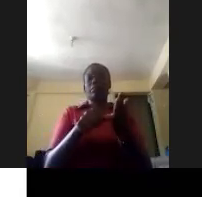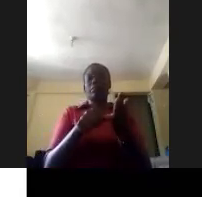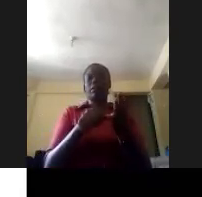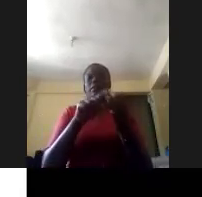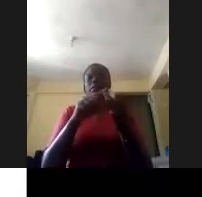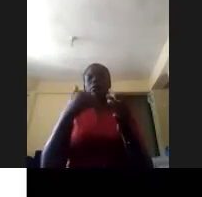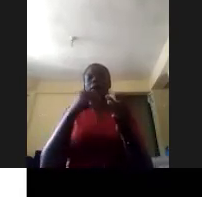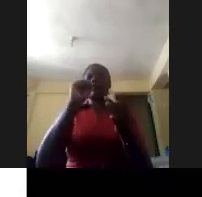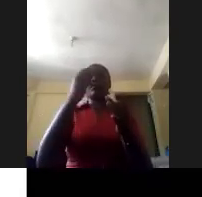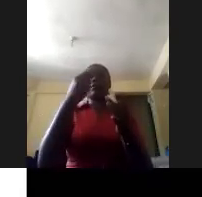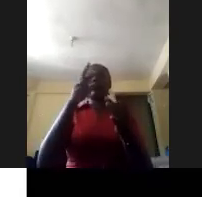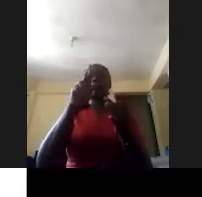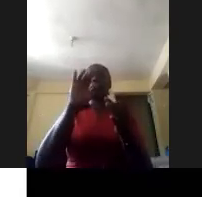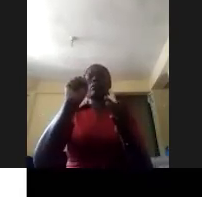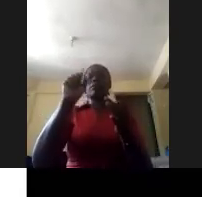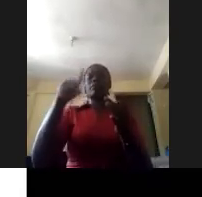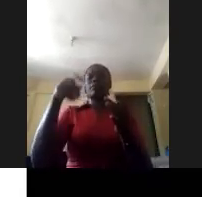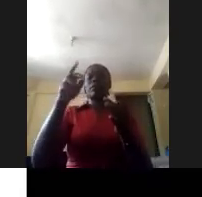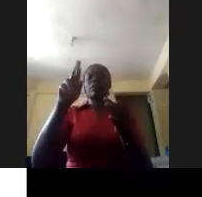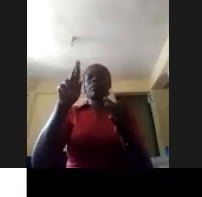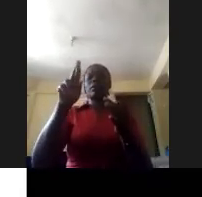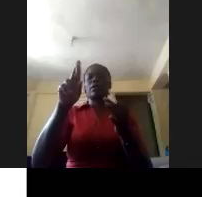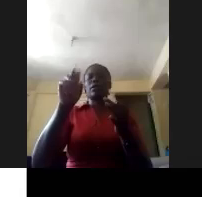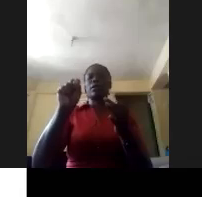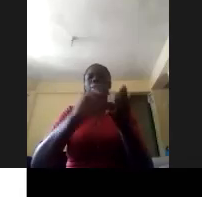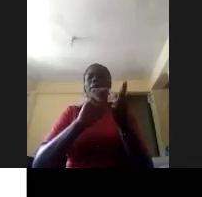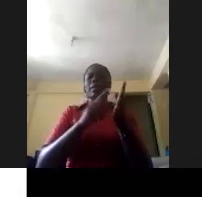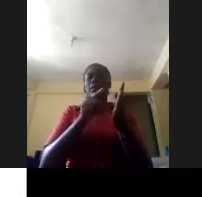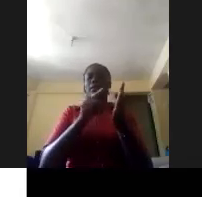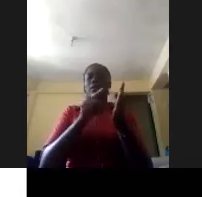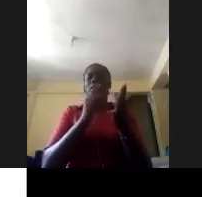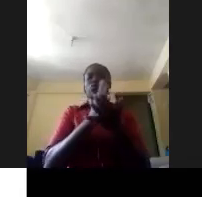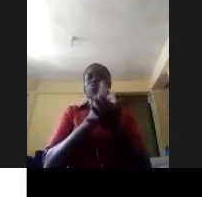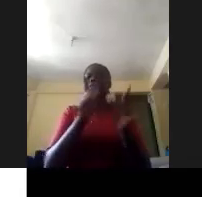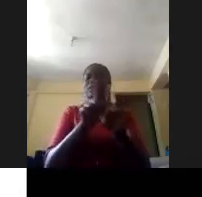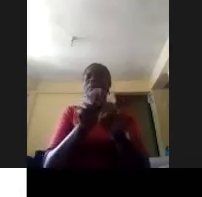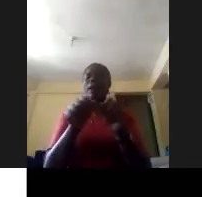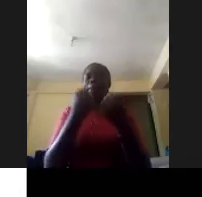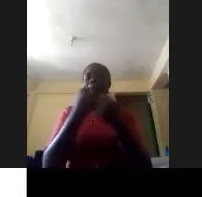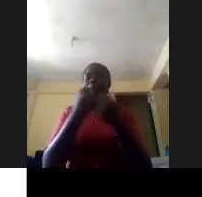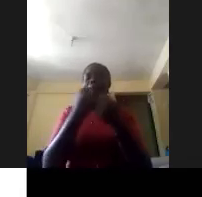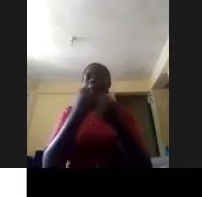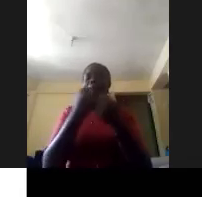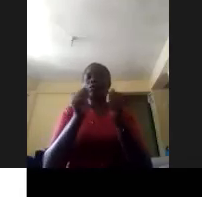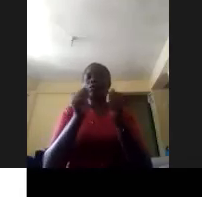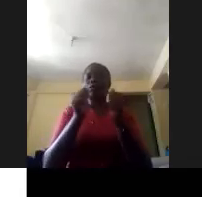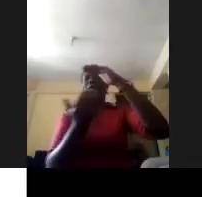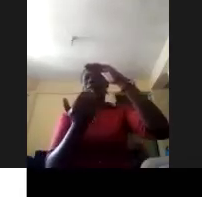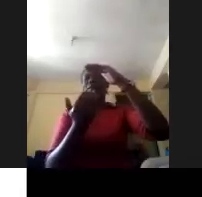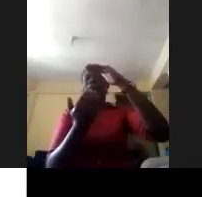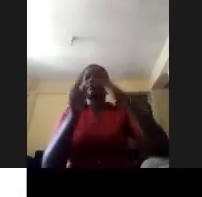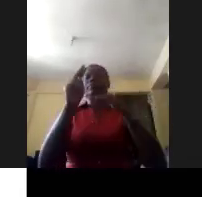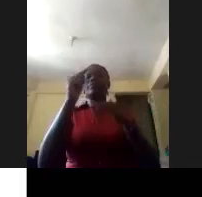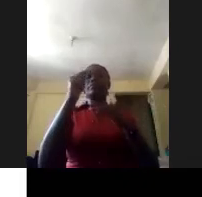again, schizophrenia typically begins during the adolescence or uh, around the teenage years.